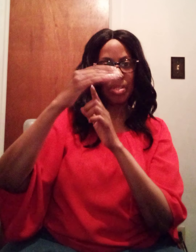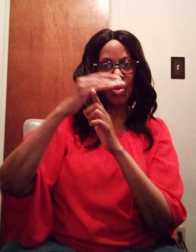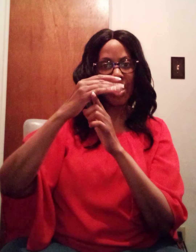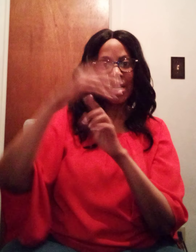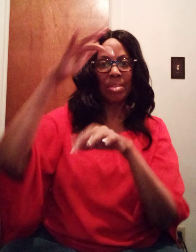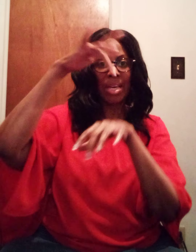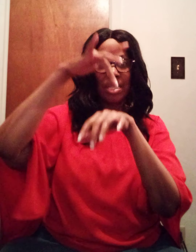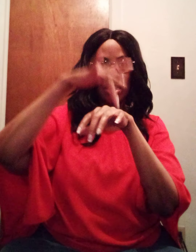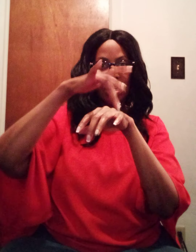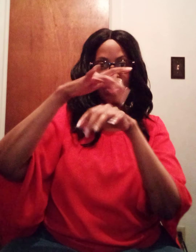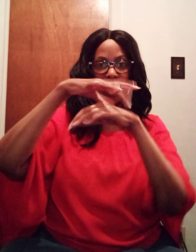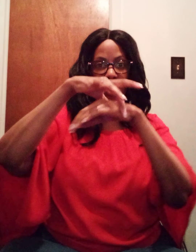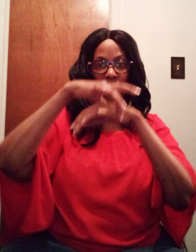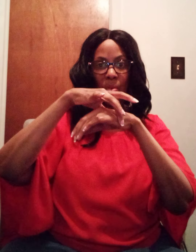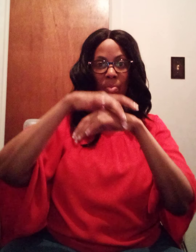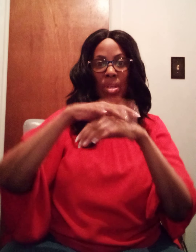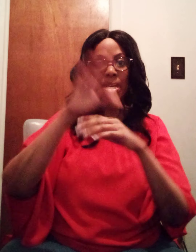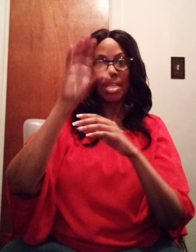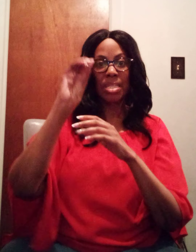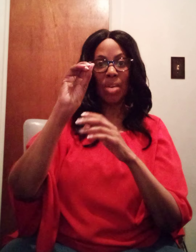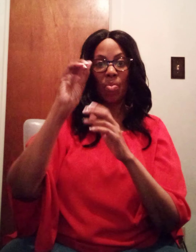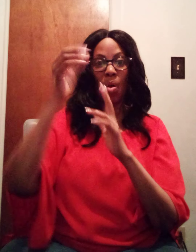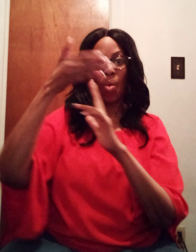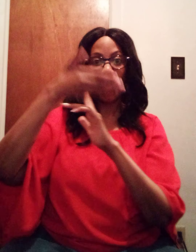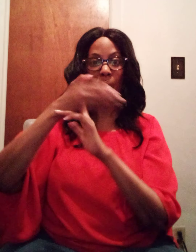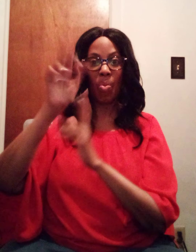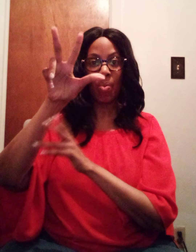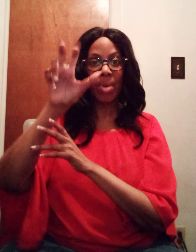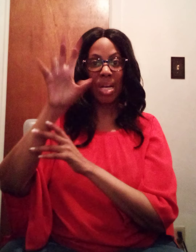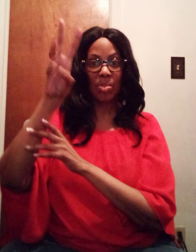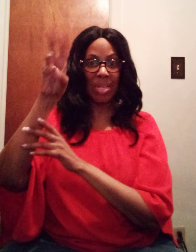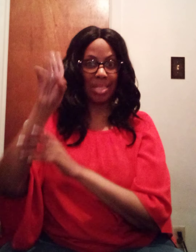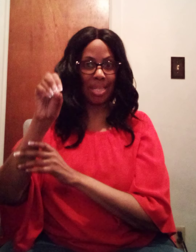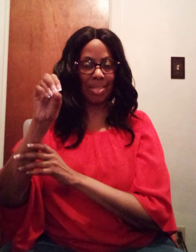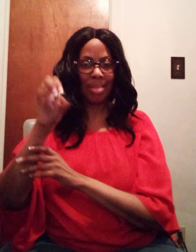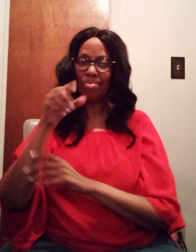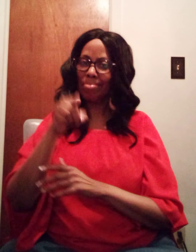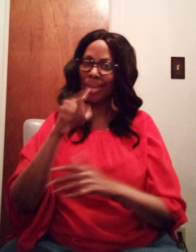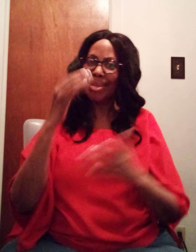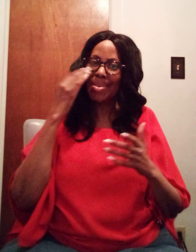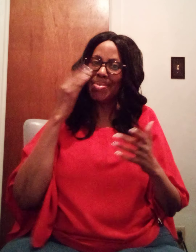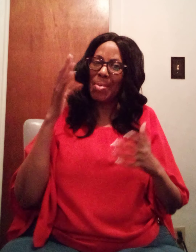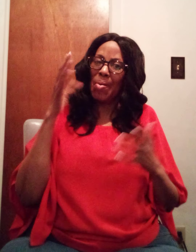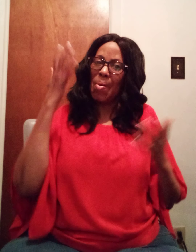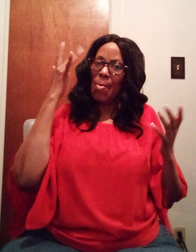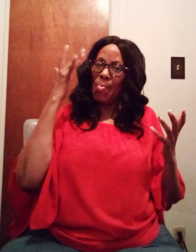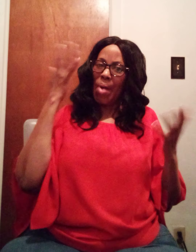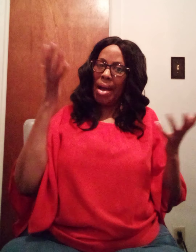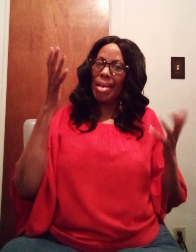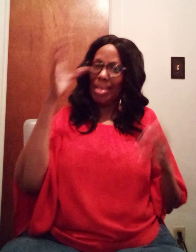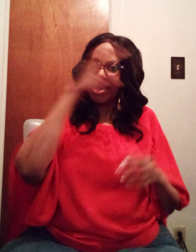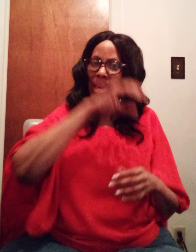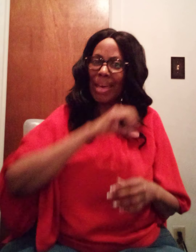0 to 360. Can you guess why? That's right, it's because the distance around the Earth's